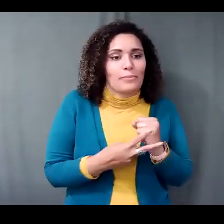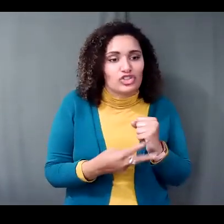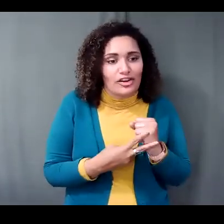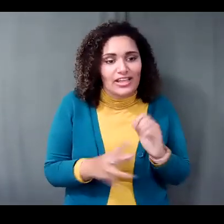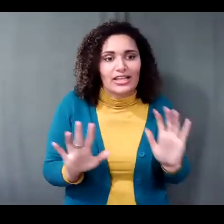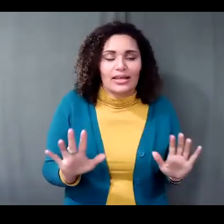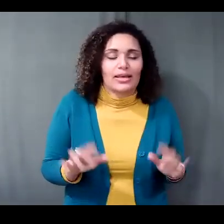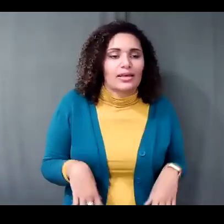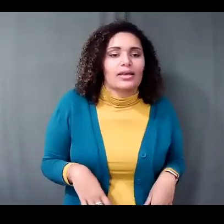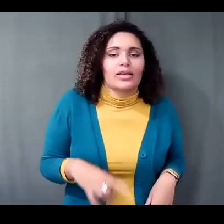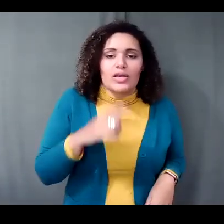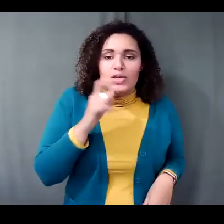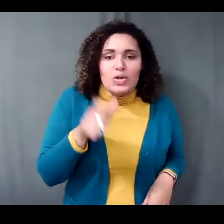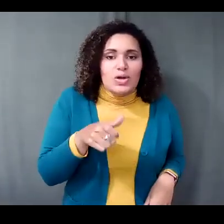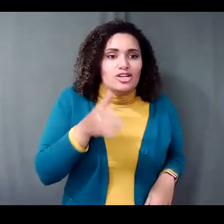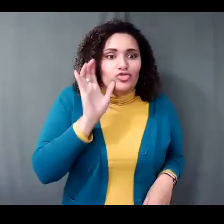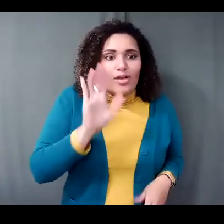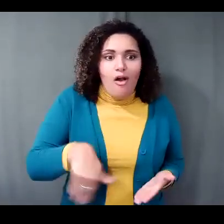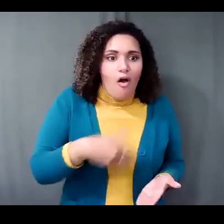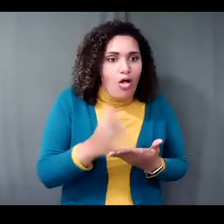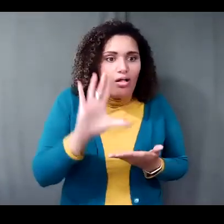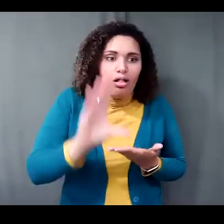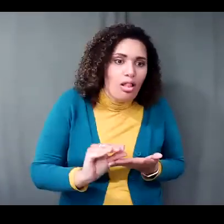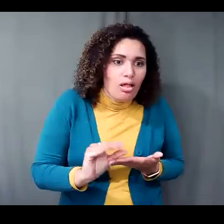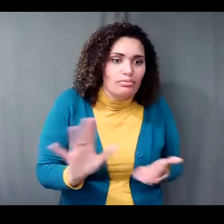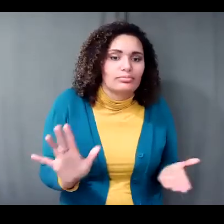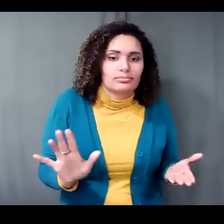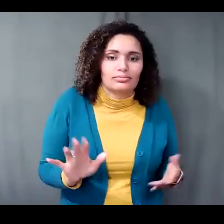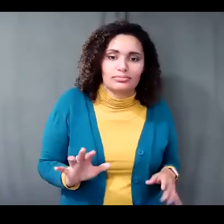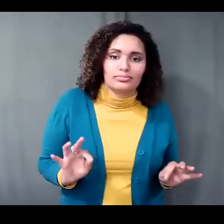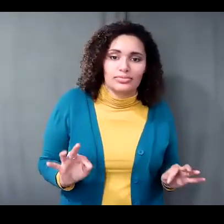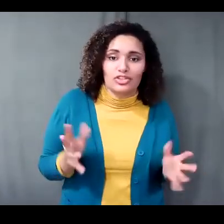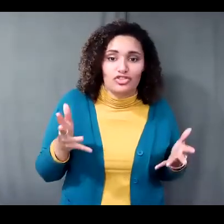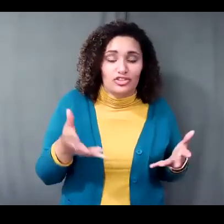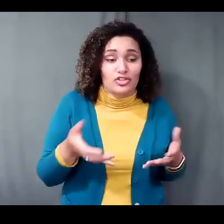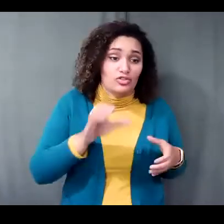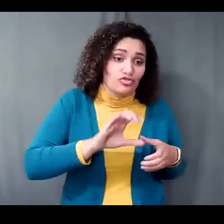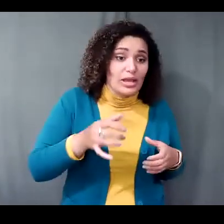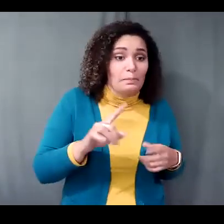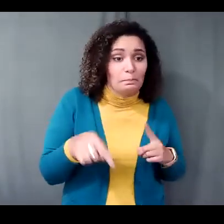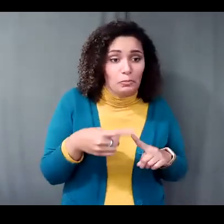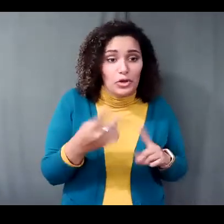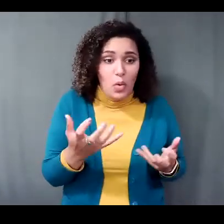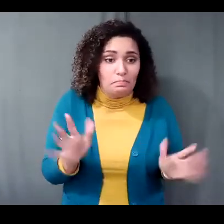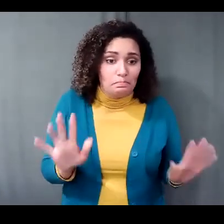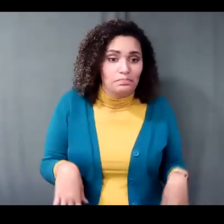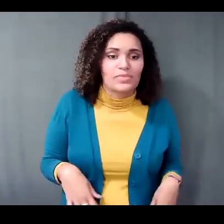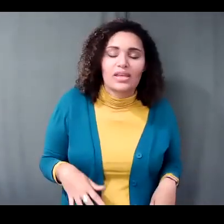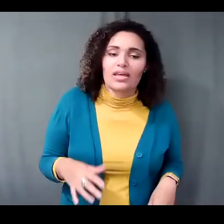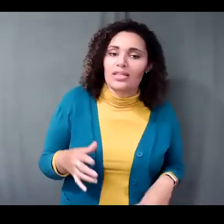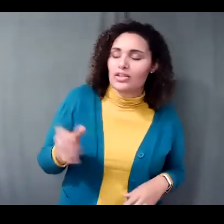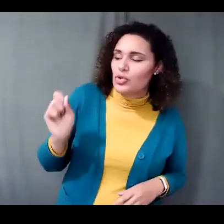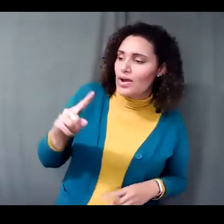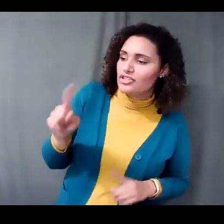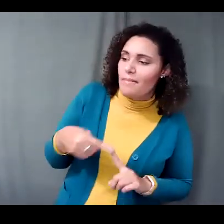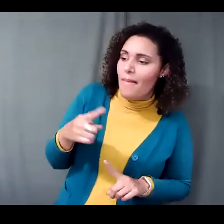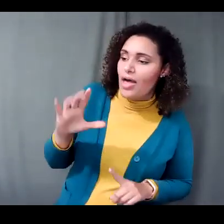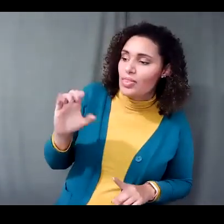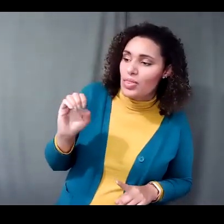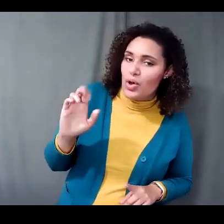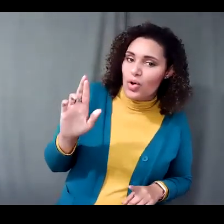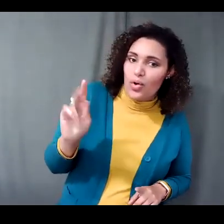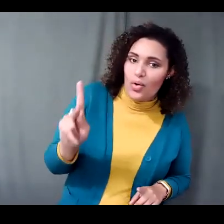helps to kind of concentrate those aromas, and partly it's generally a little higher alcohol. So the small glass is supposed to remind you to kind of drink it